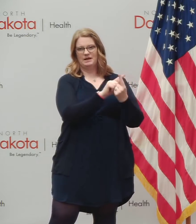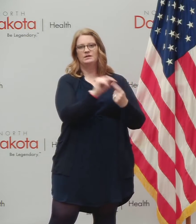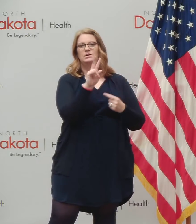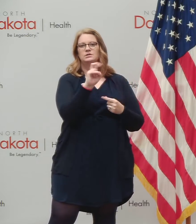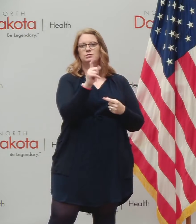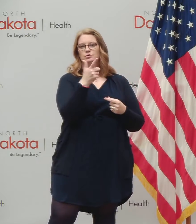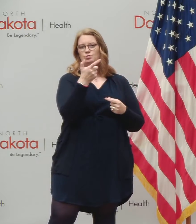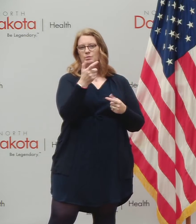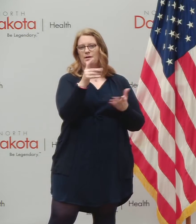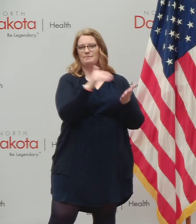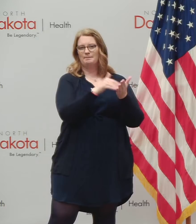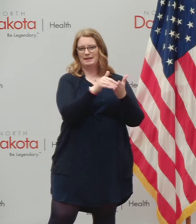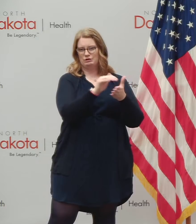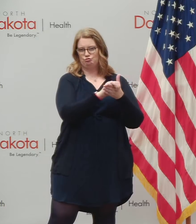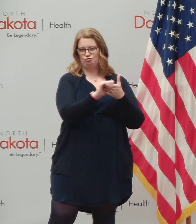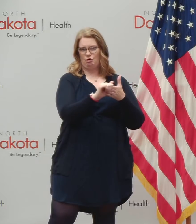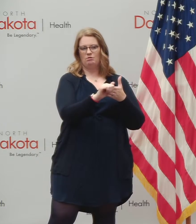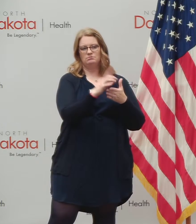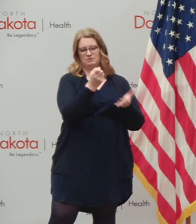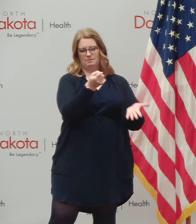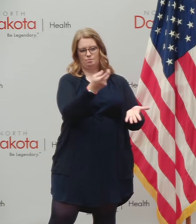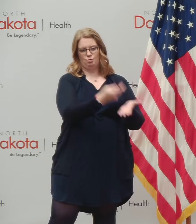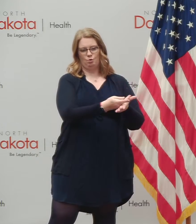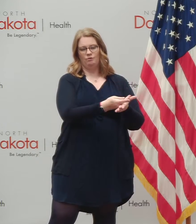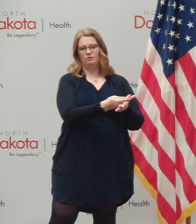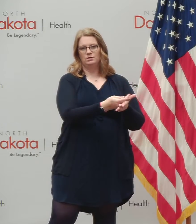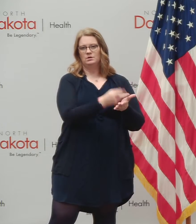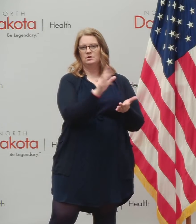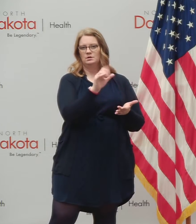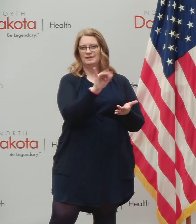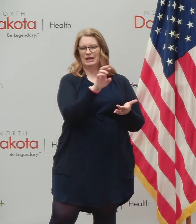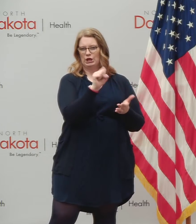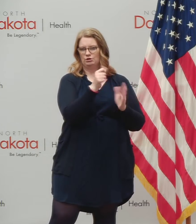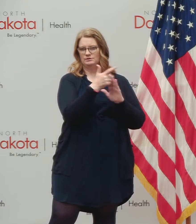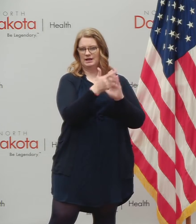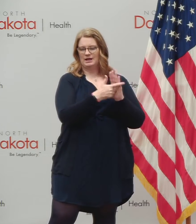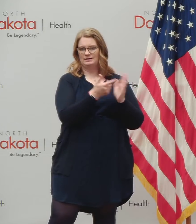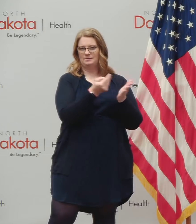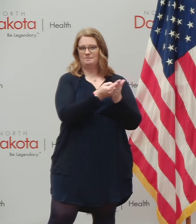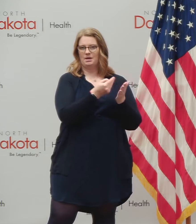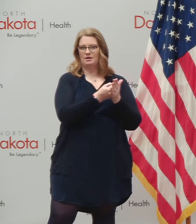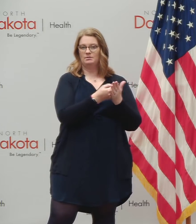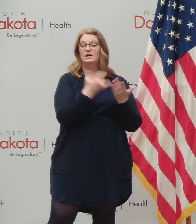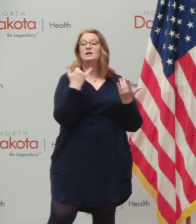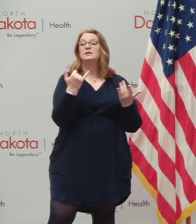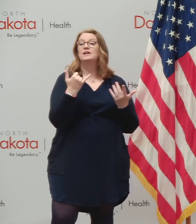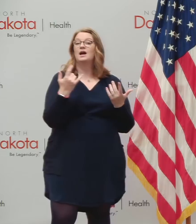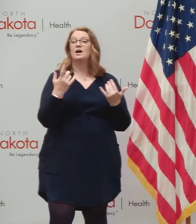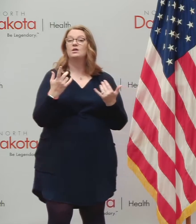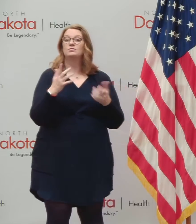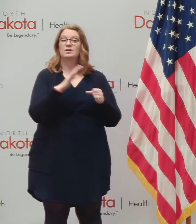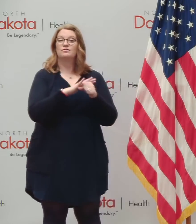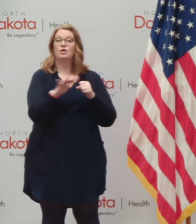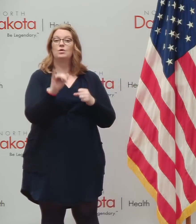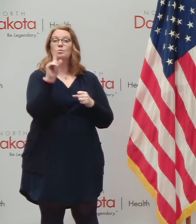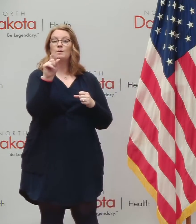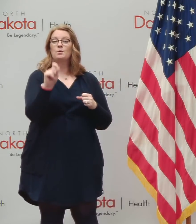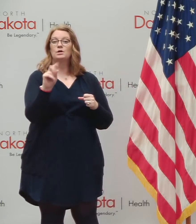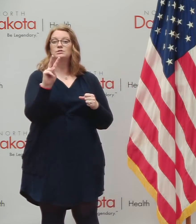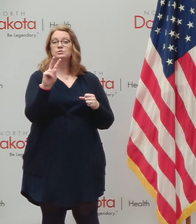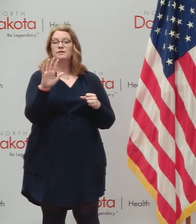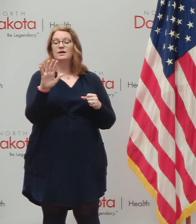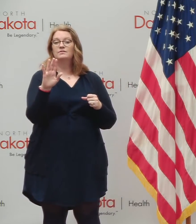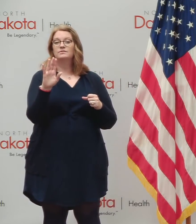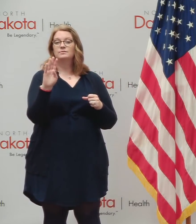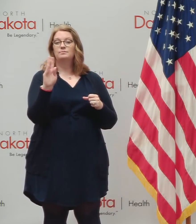million of the CARES Act funding. That brings to the full deployment, or the $1.25 million